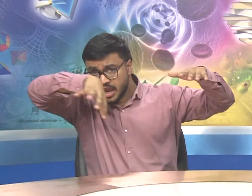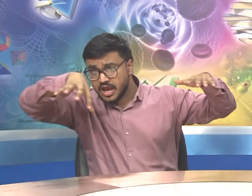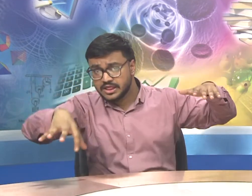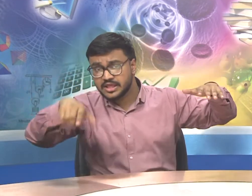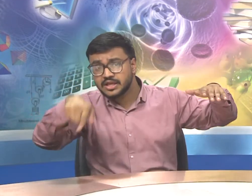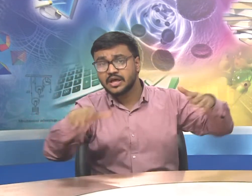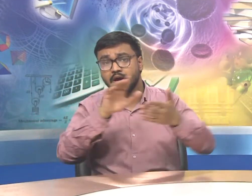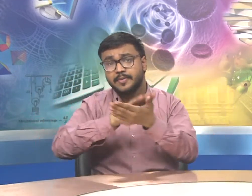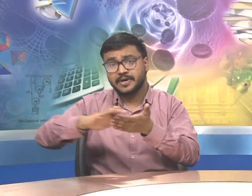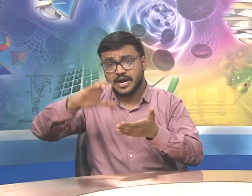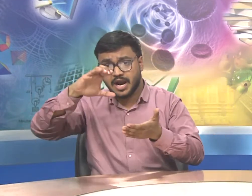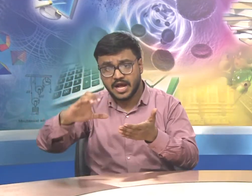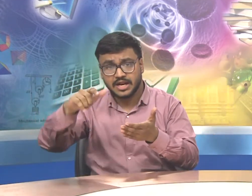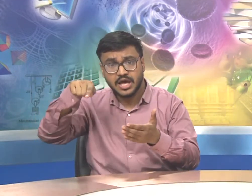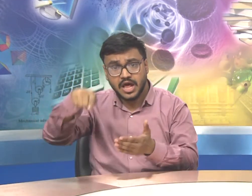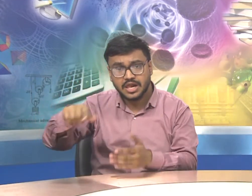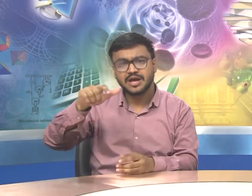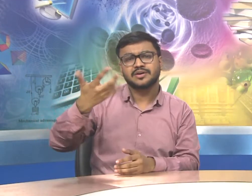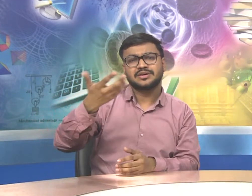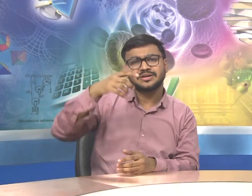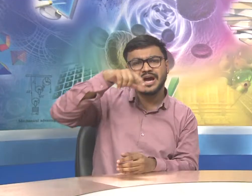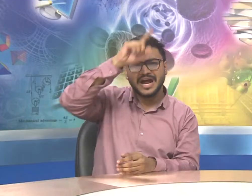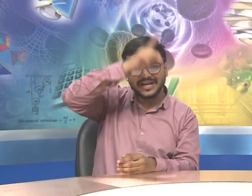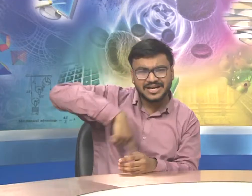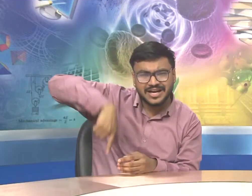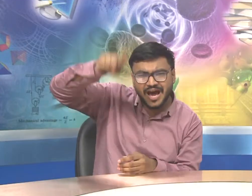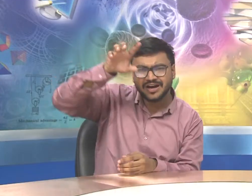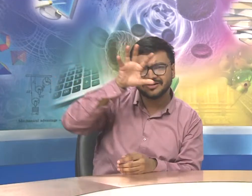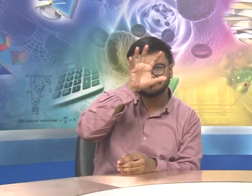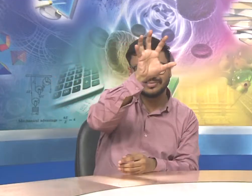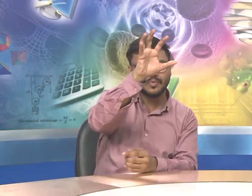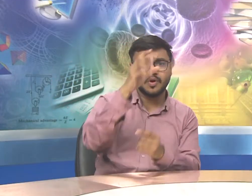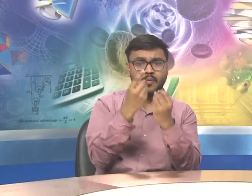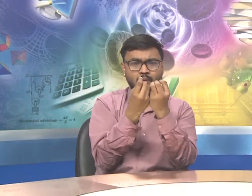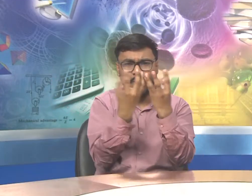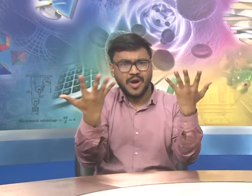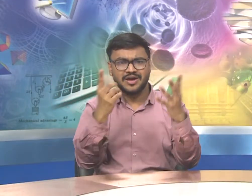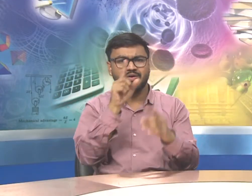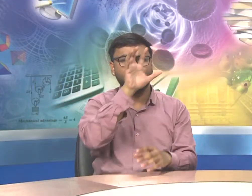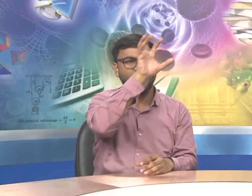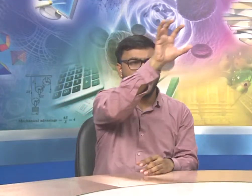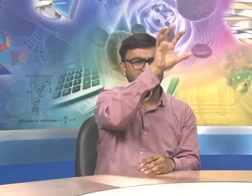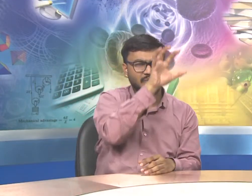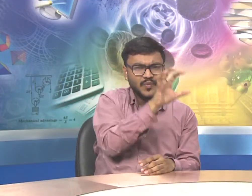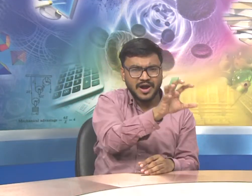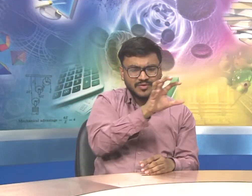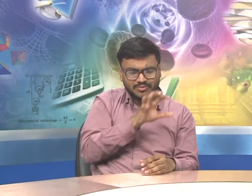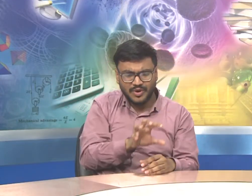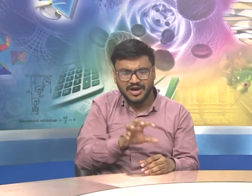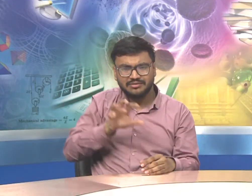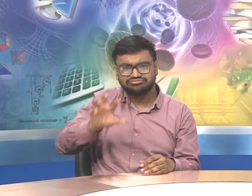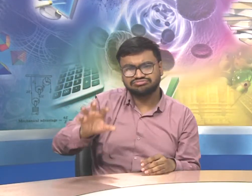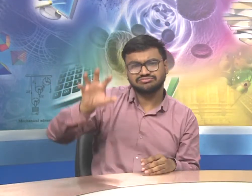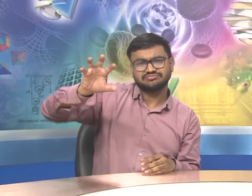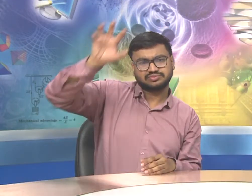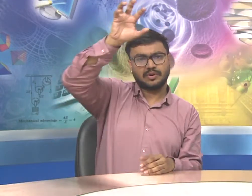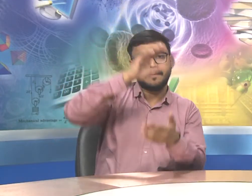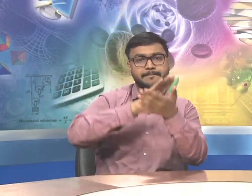The Supreme Court has concurrent right with the High Courts to issue